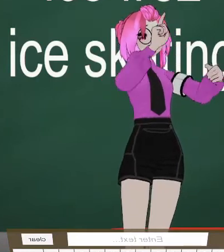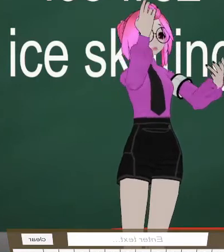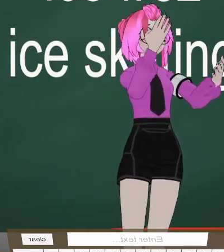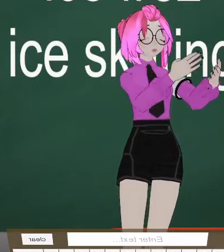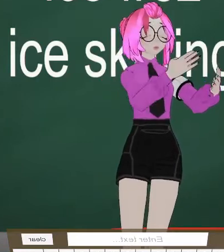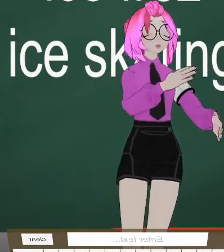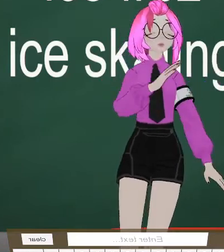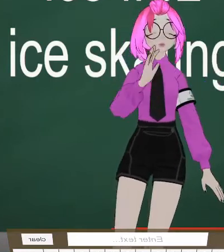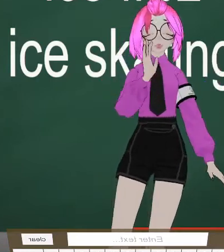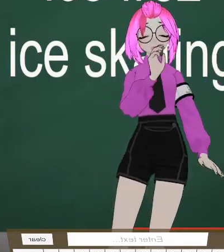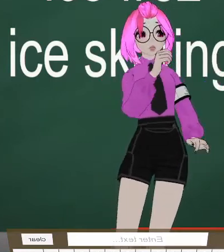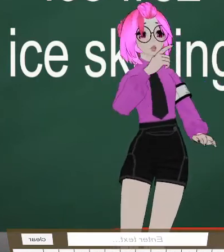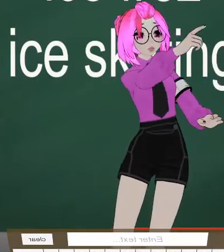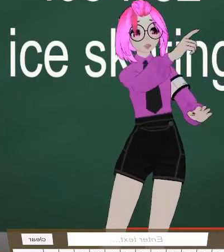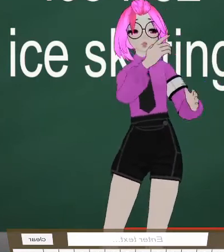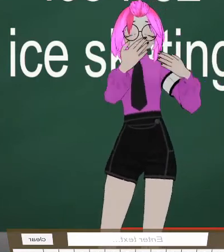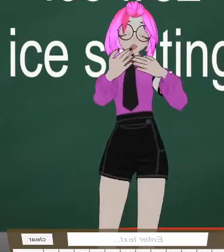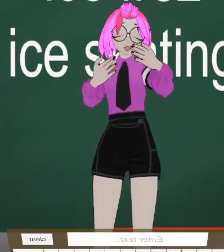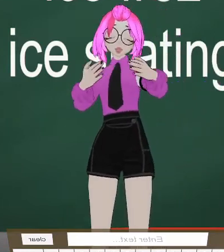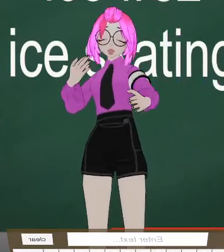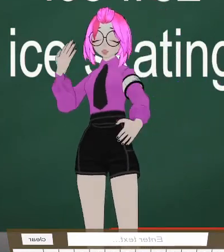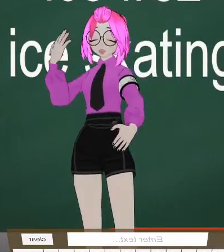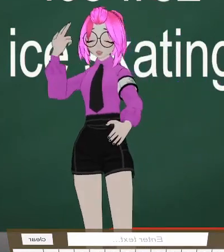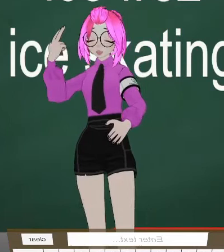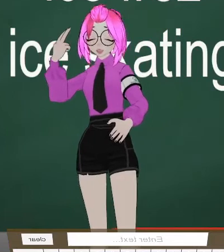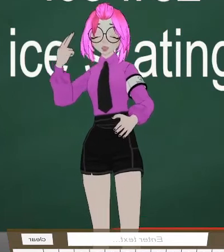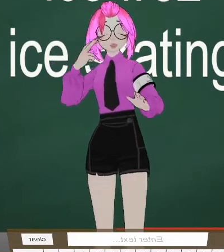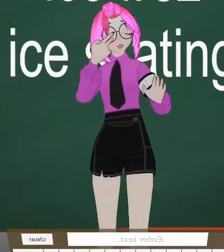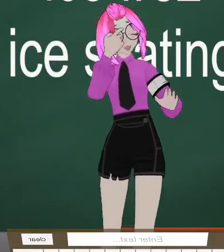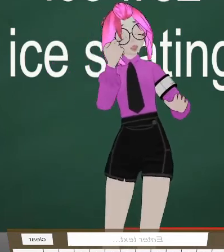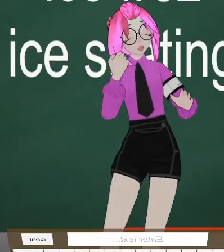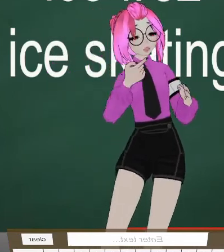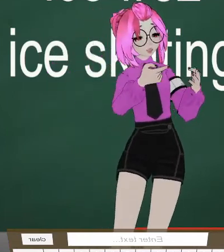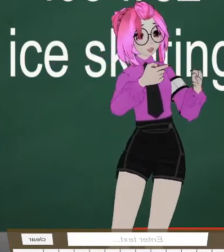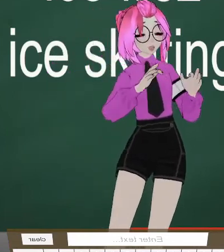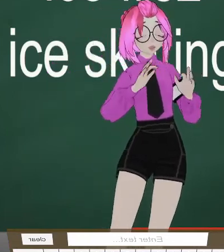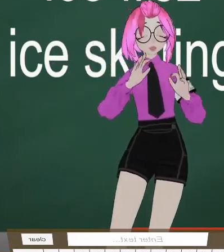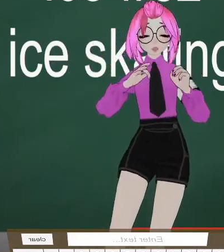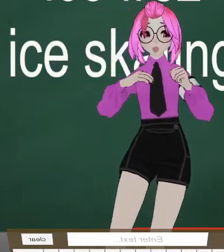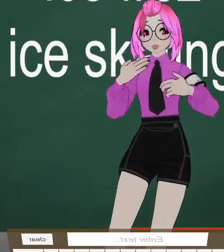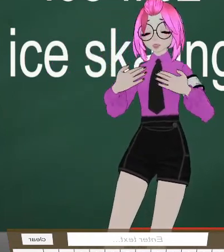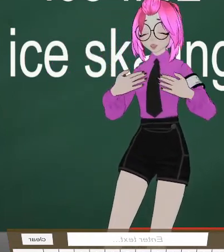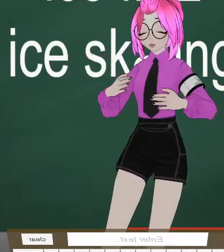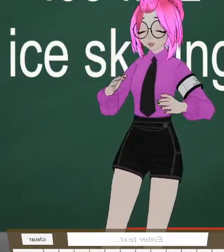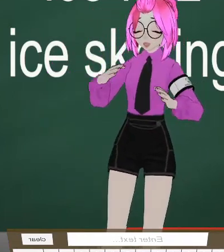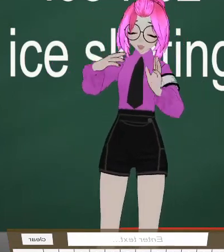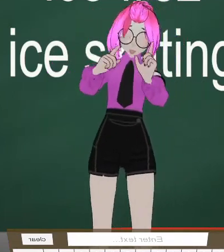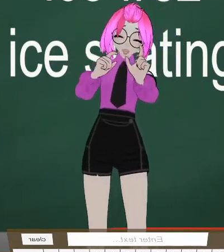so that's a really common thing that people think because if anyone has ever roller skated before there's that